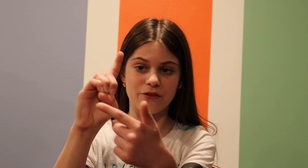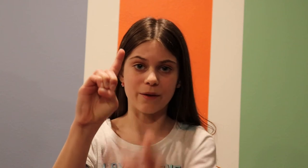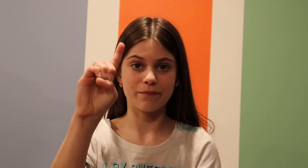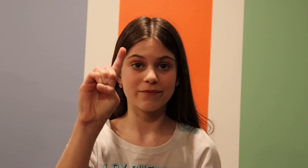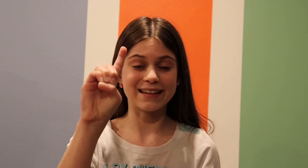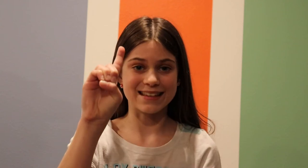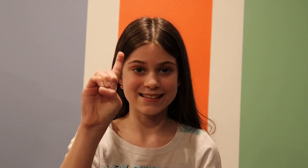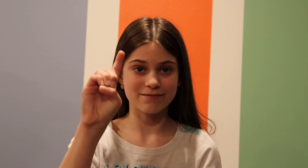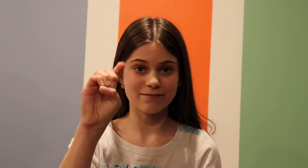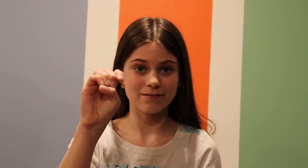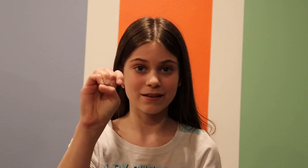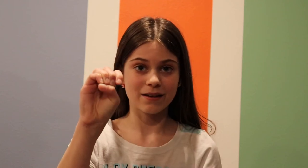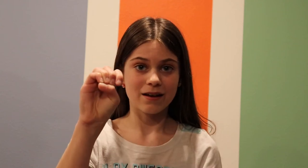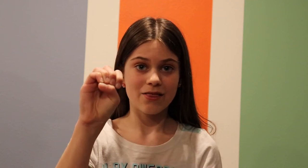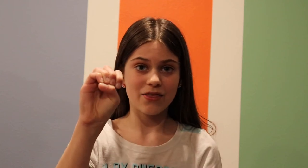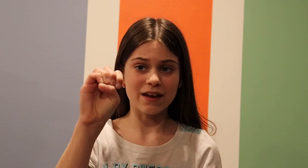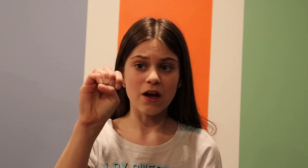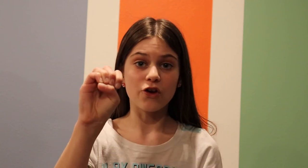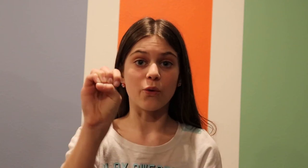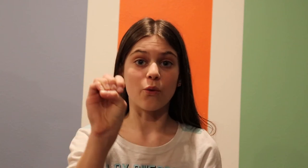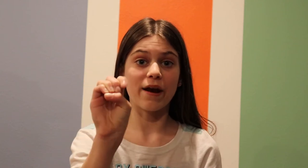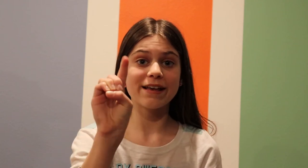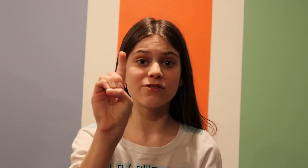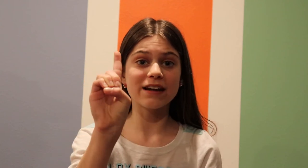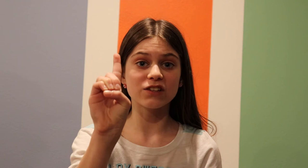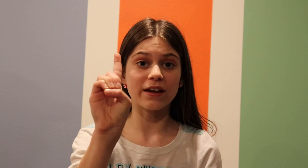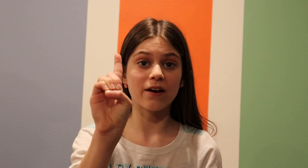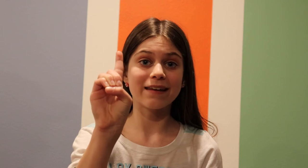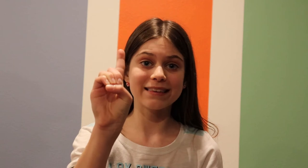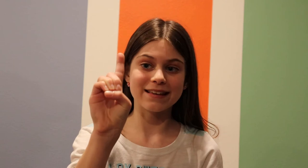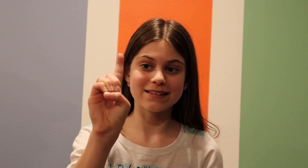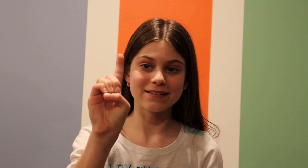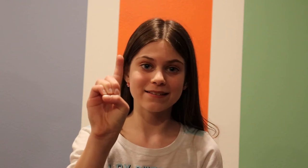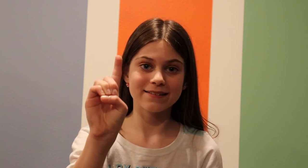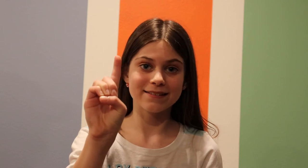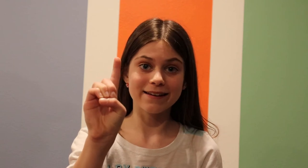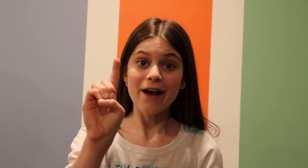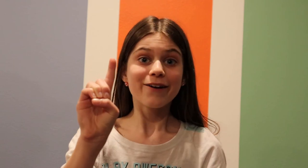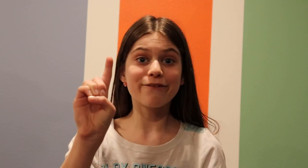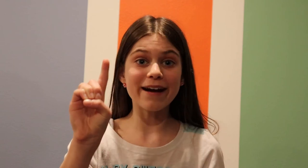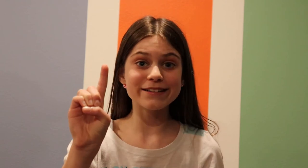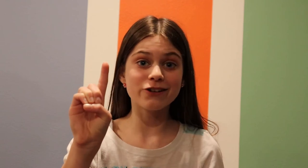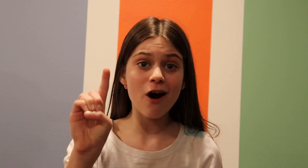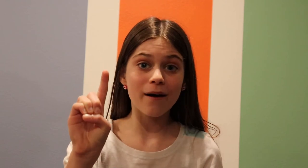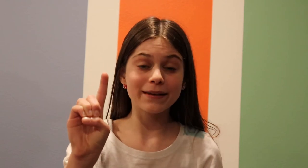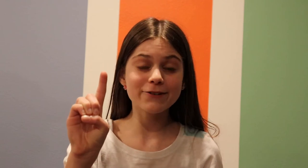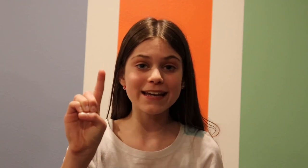thumb, like this. Then, you're going to raise your index finger, like this. Great job! You did